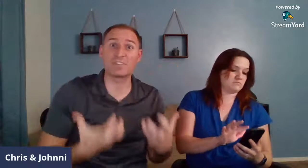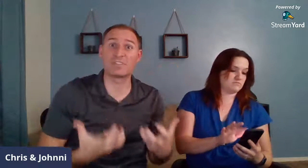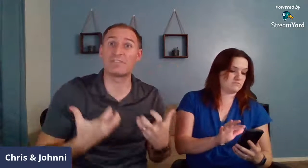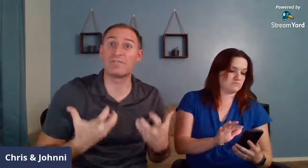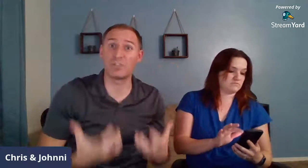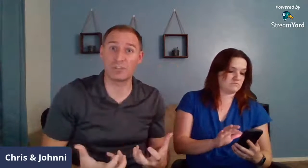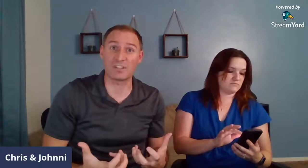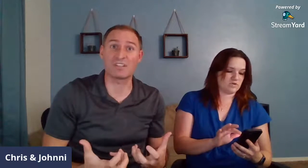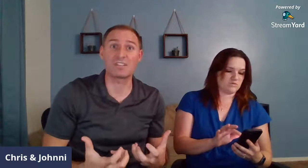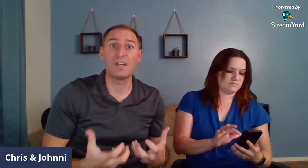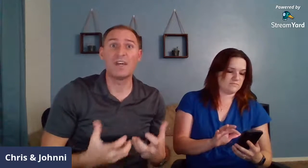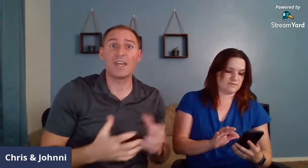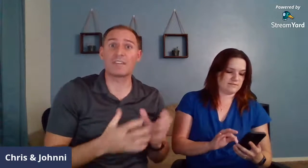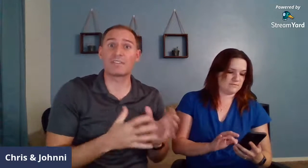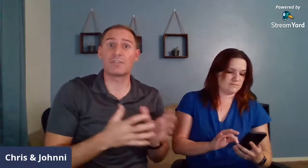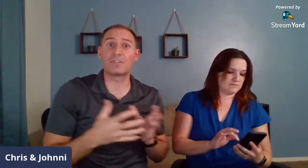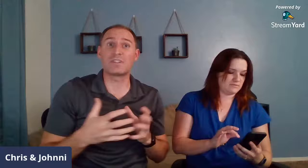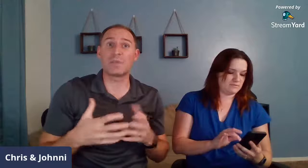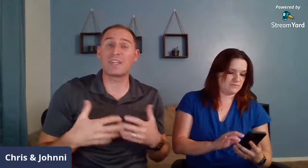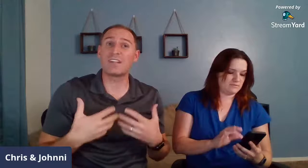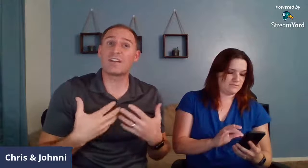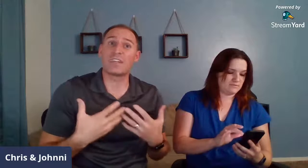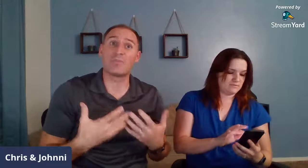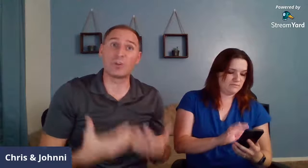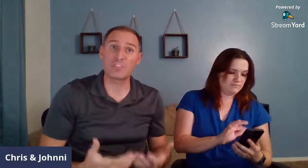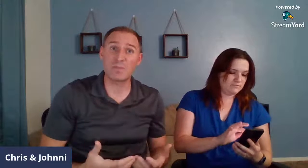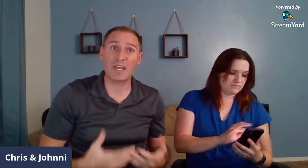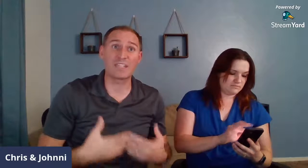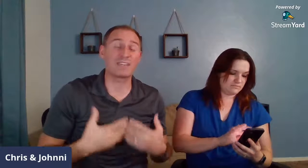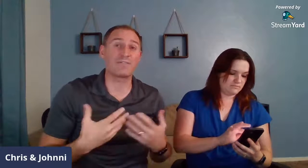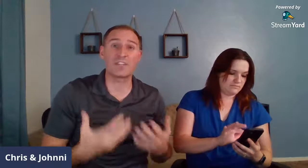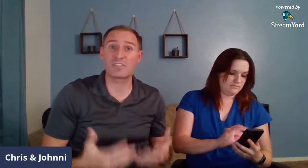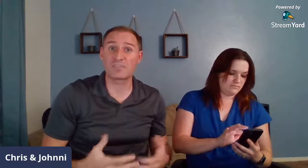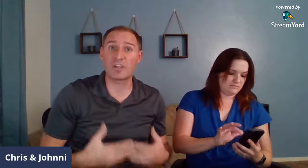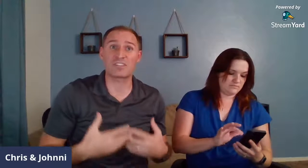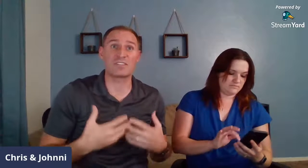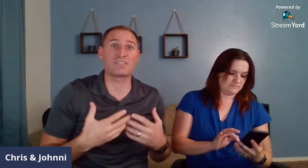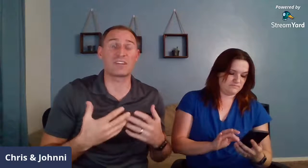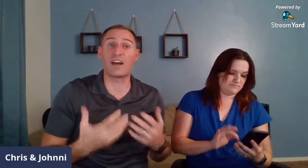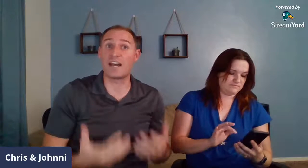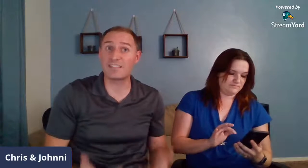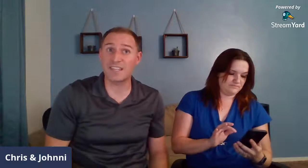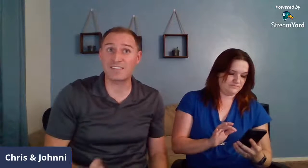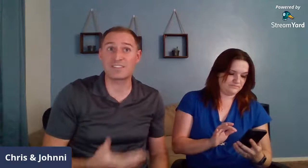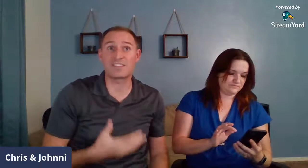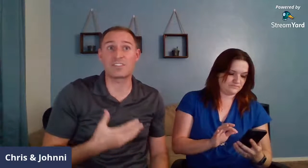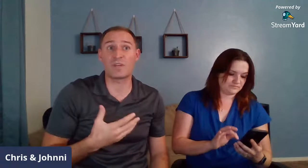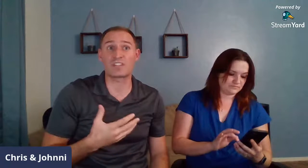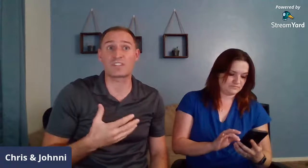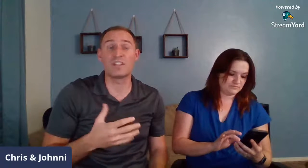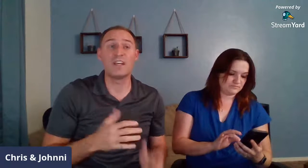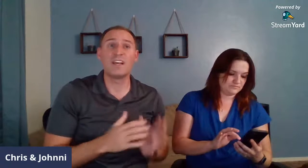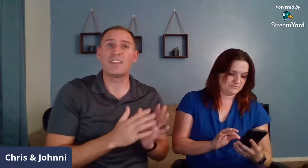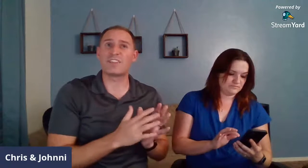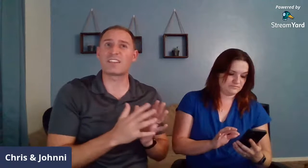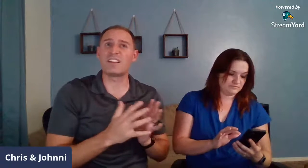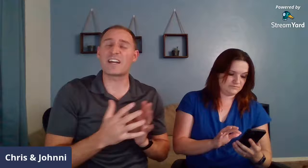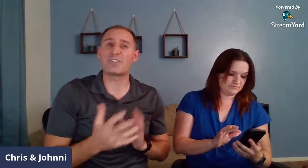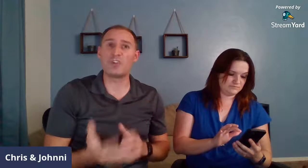absolutely furious. And so depending on the emotion behind it, the facial expressions, the context of the situation, there's a lot of